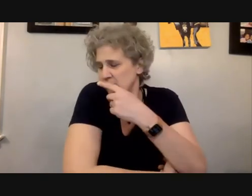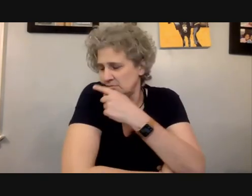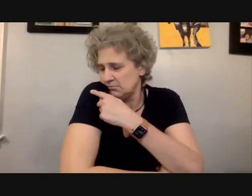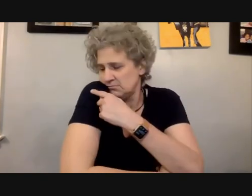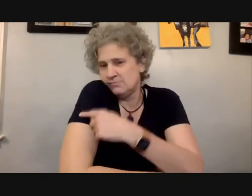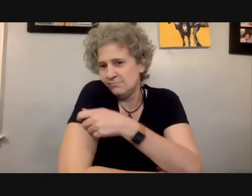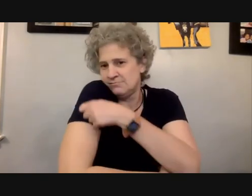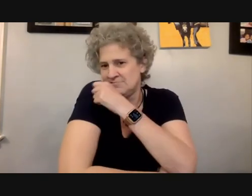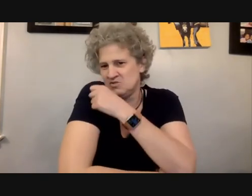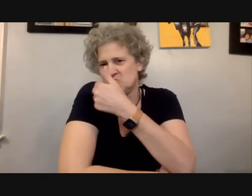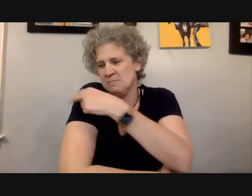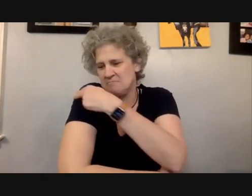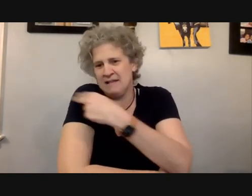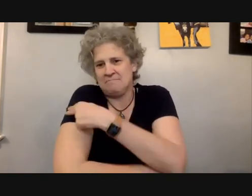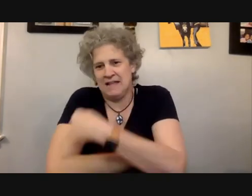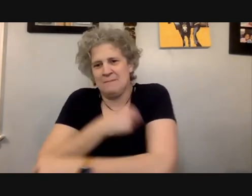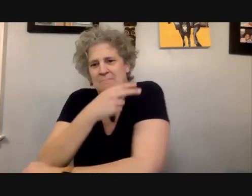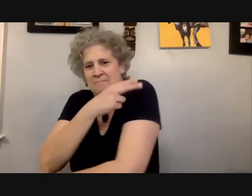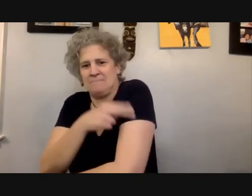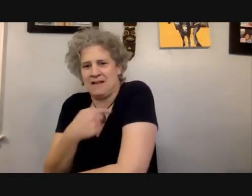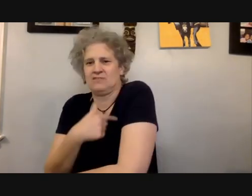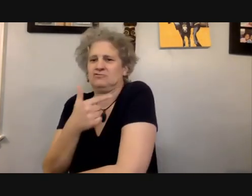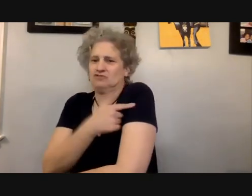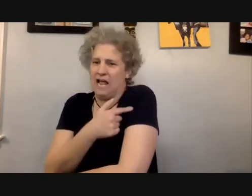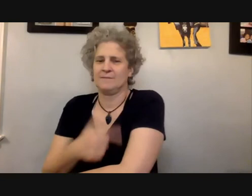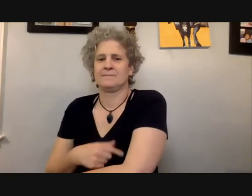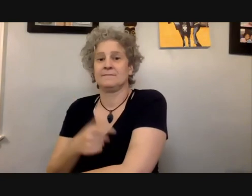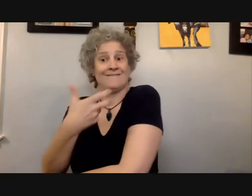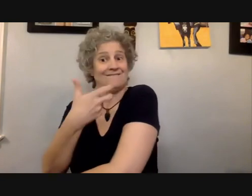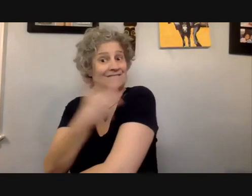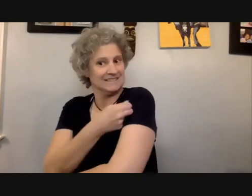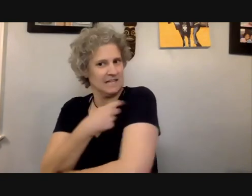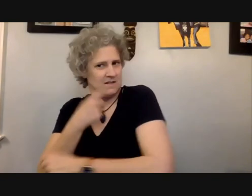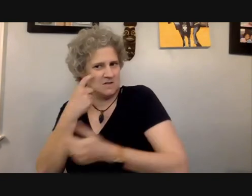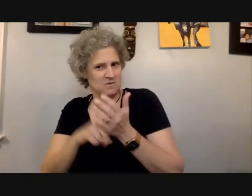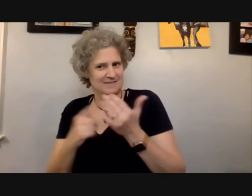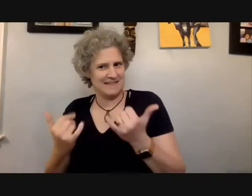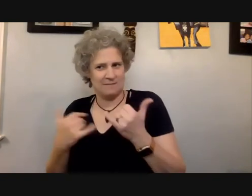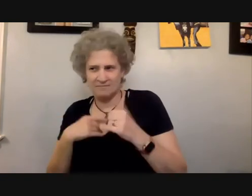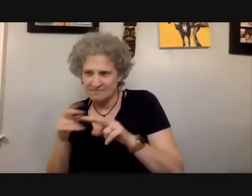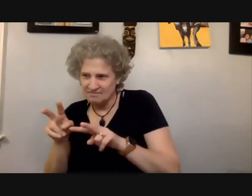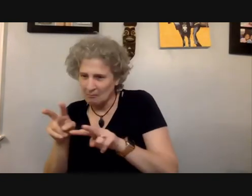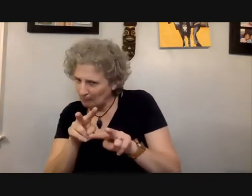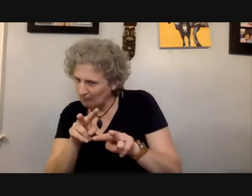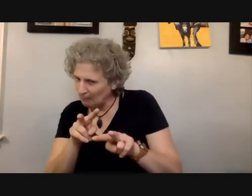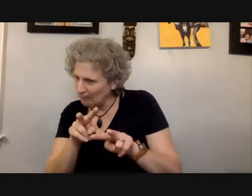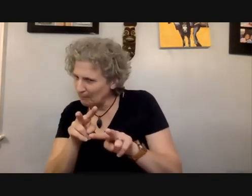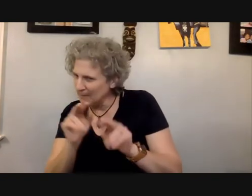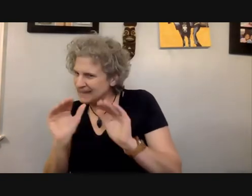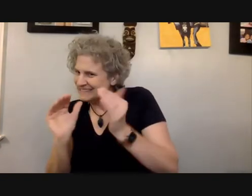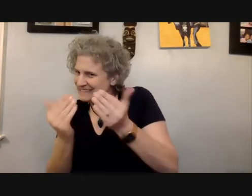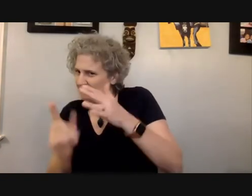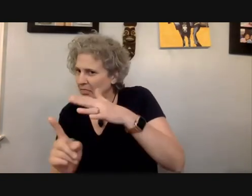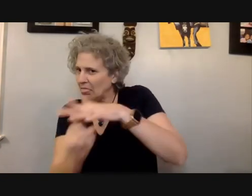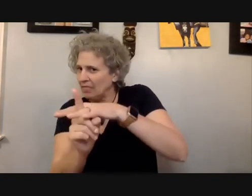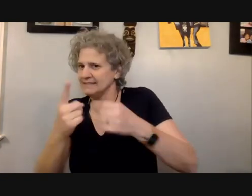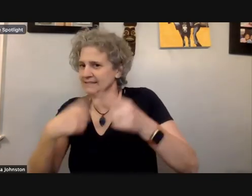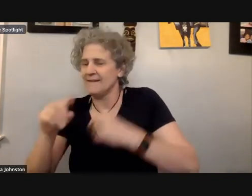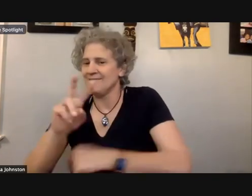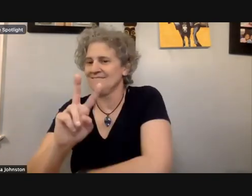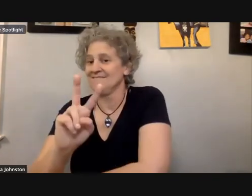Depending on how many you have to get, depending on which arm you get them in, then maybe you get some Band-Aids. Now, I notice it's interesting. I've been